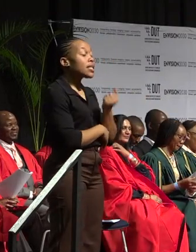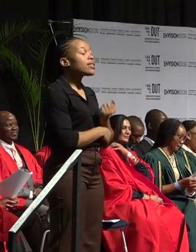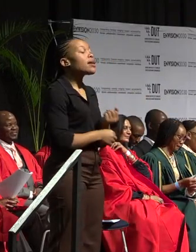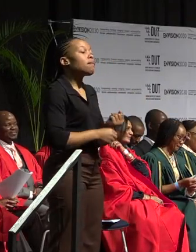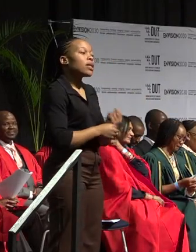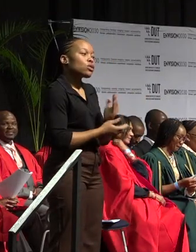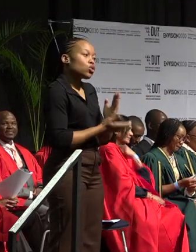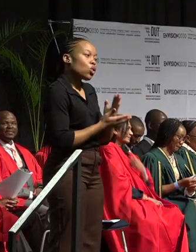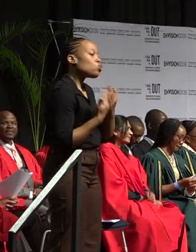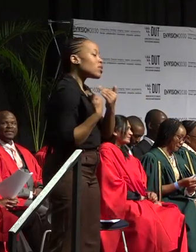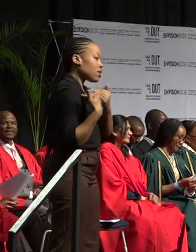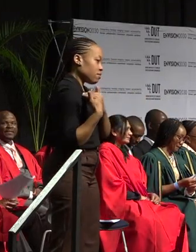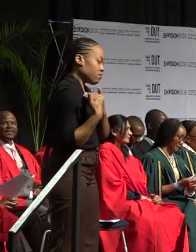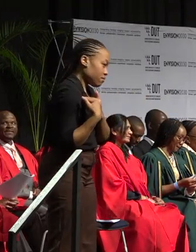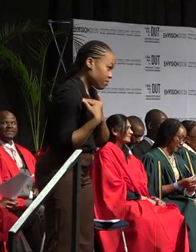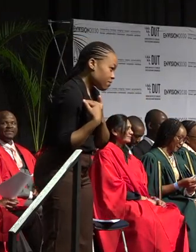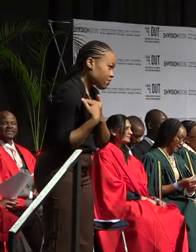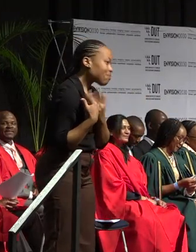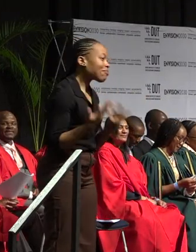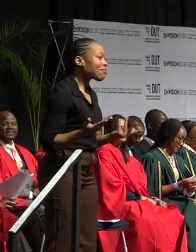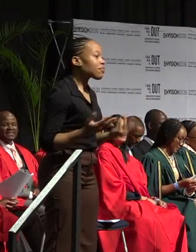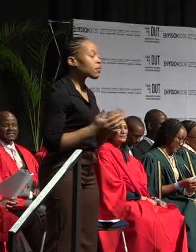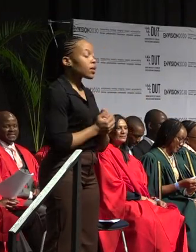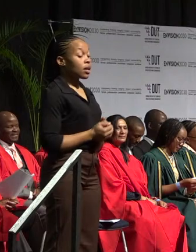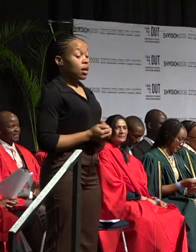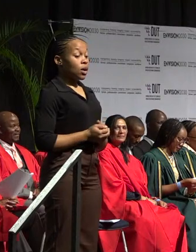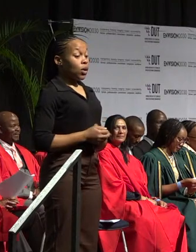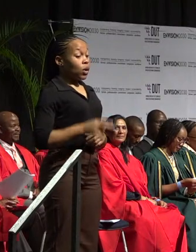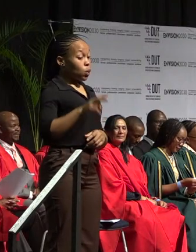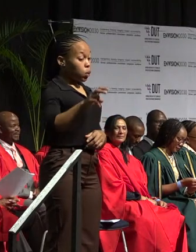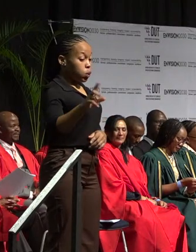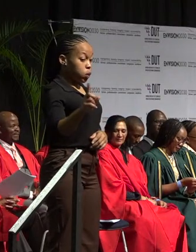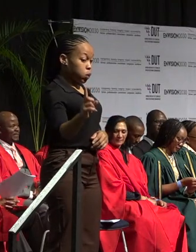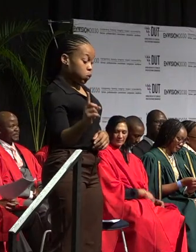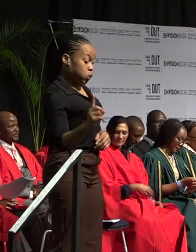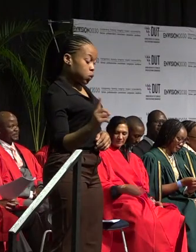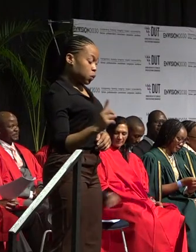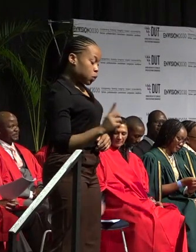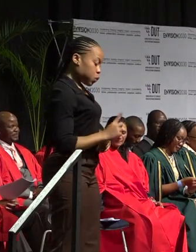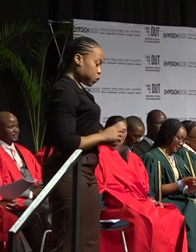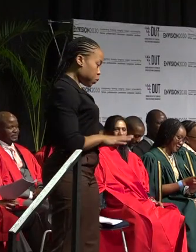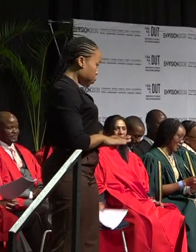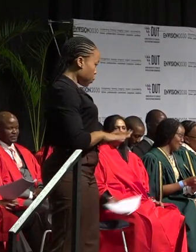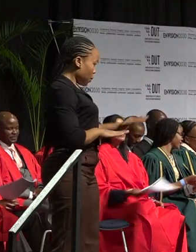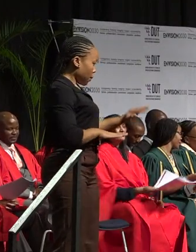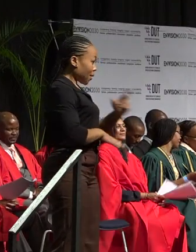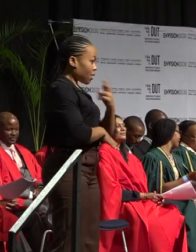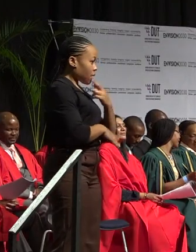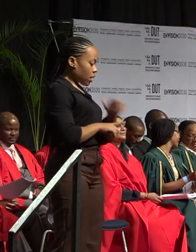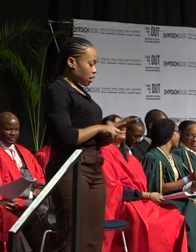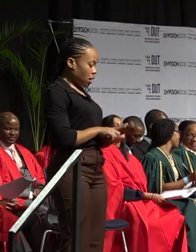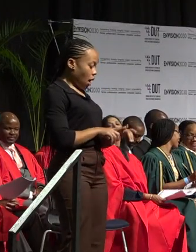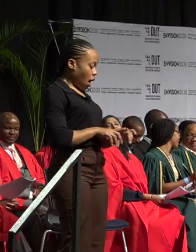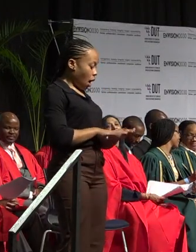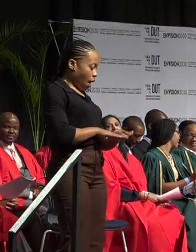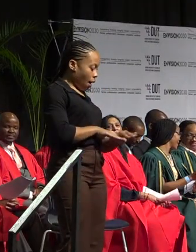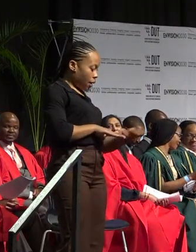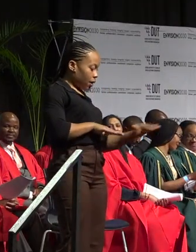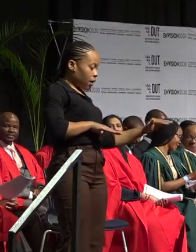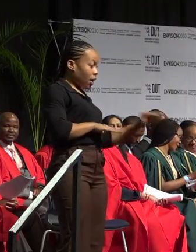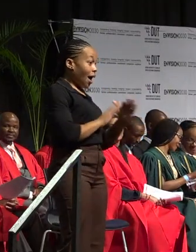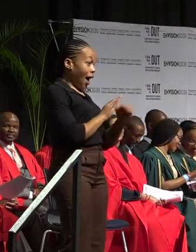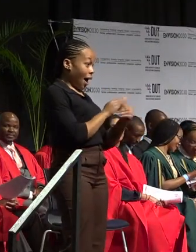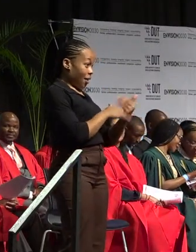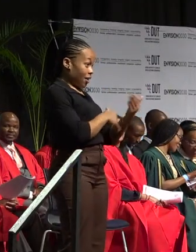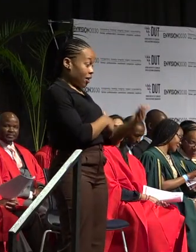safe than sorry. You'll arrive on stage, graduates, onto the red carpet. Like Dr. Thembi Mtshali-Jones, you will